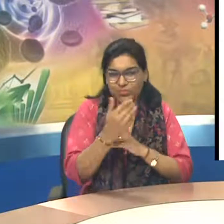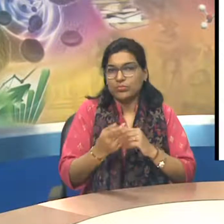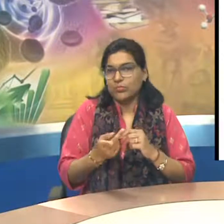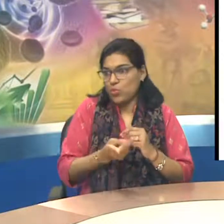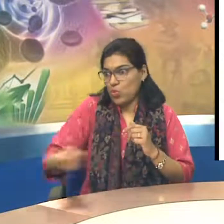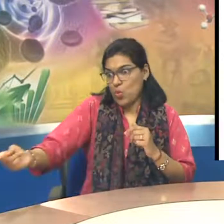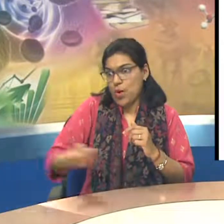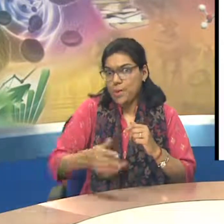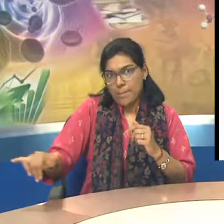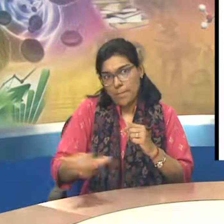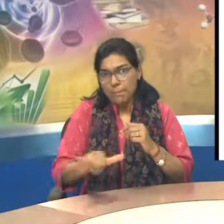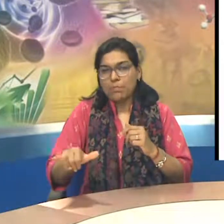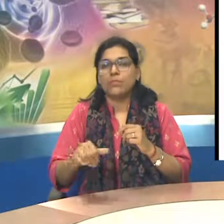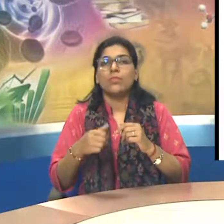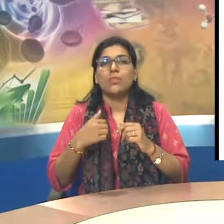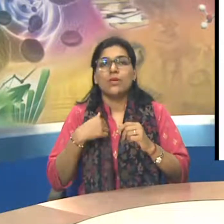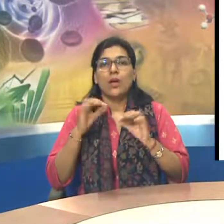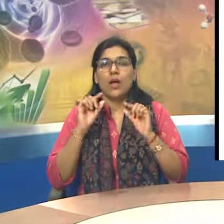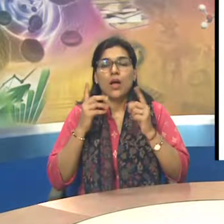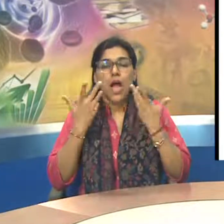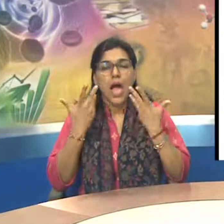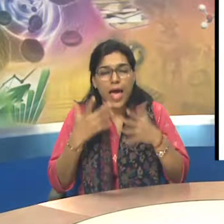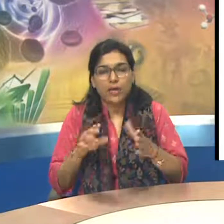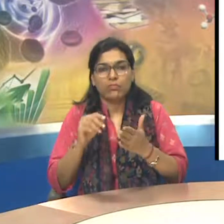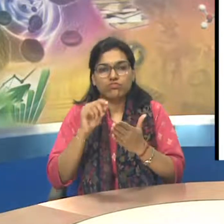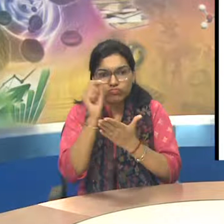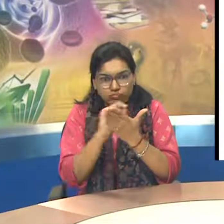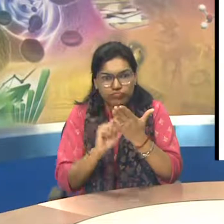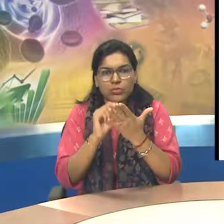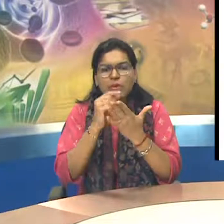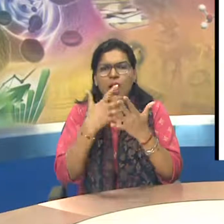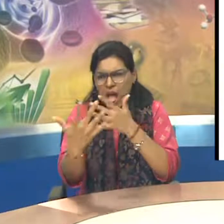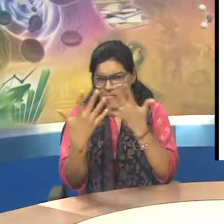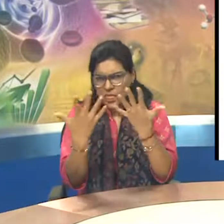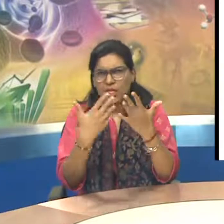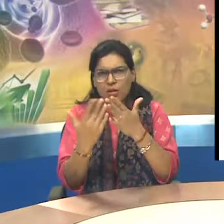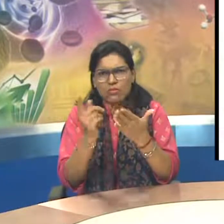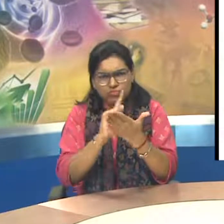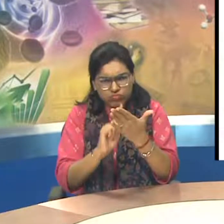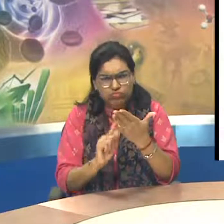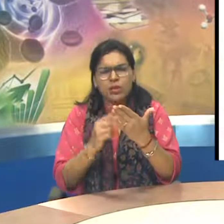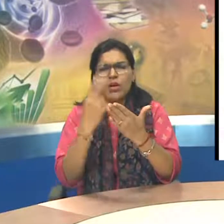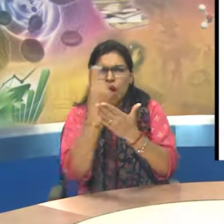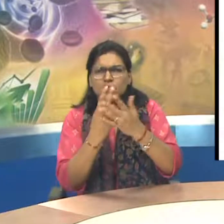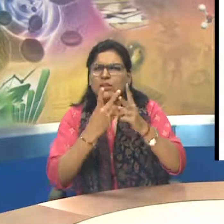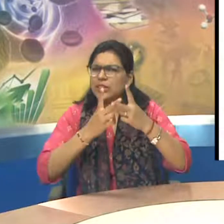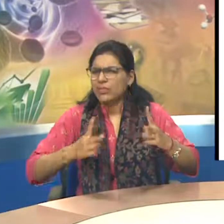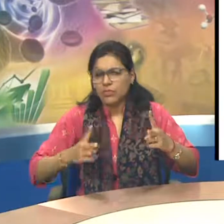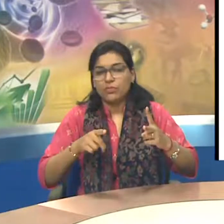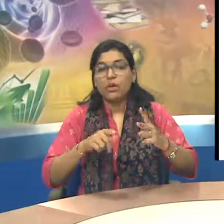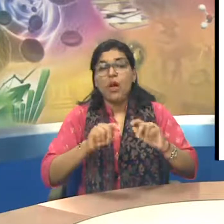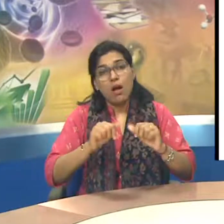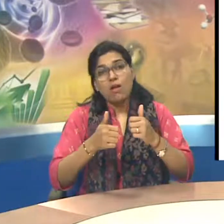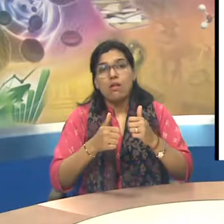By using telephone lines, this machine sends the exact